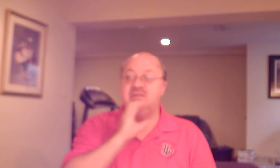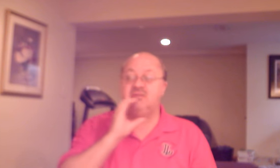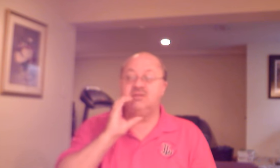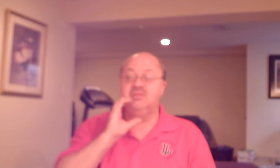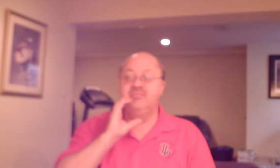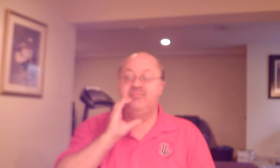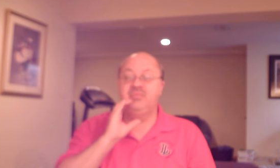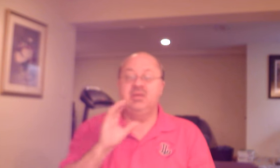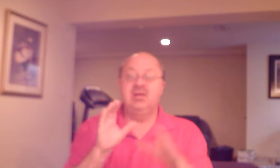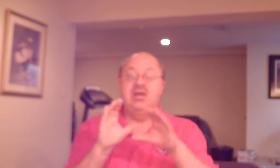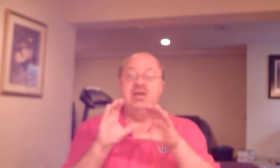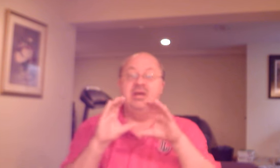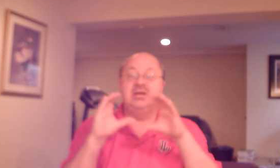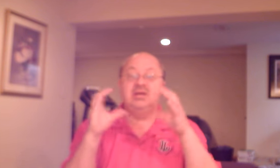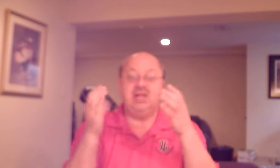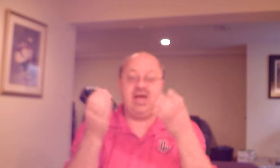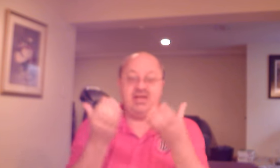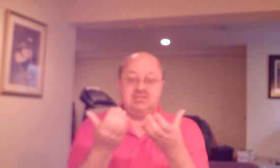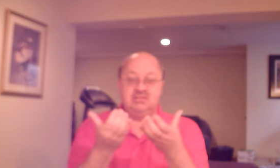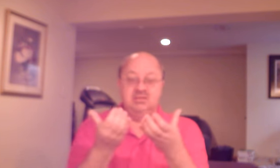Cafeteria. Class.